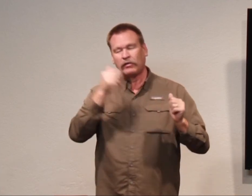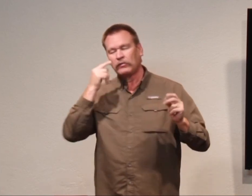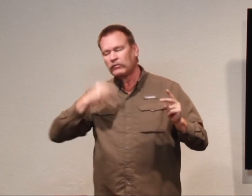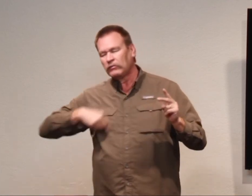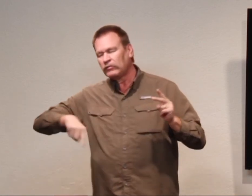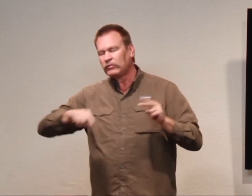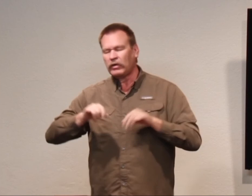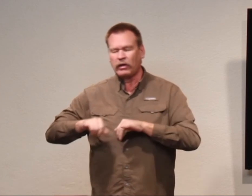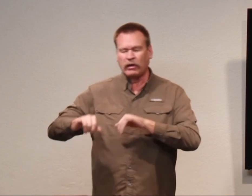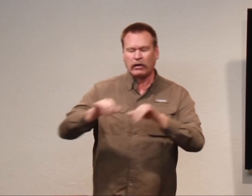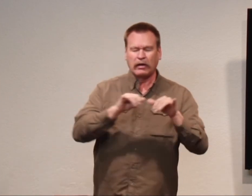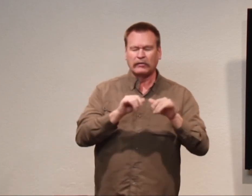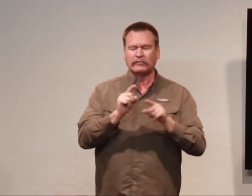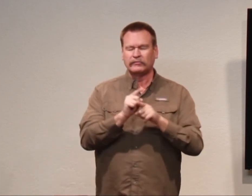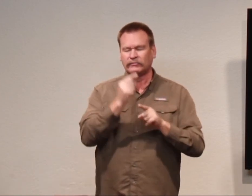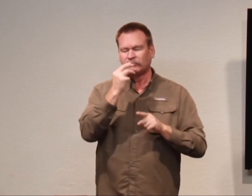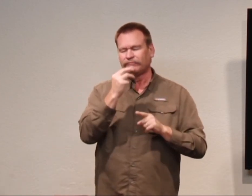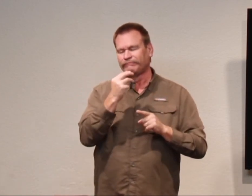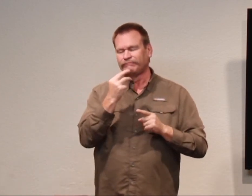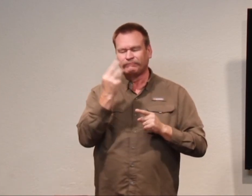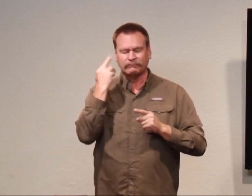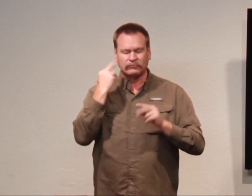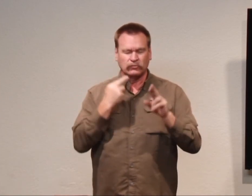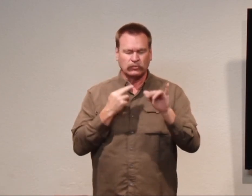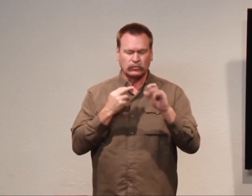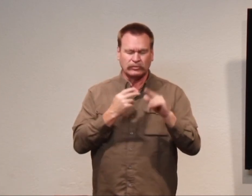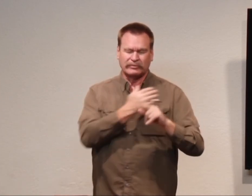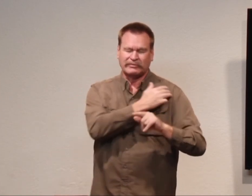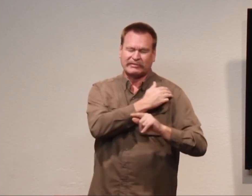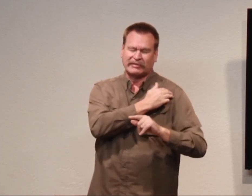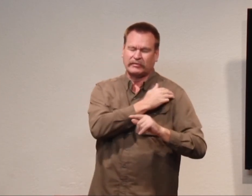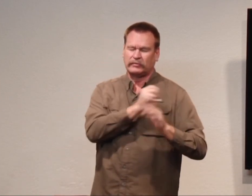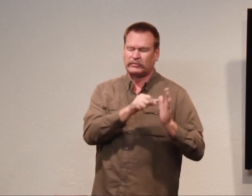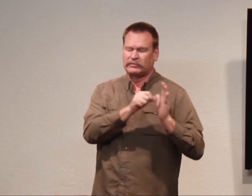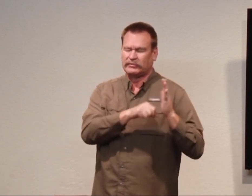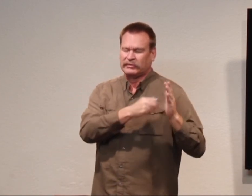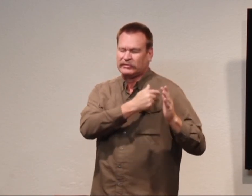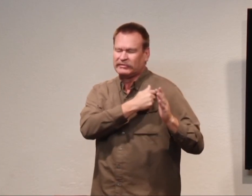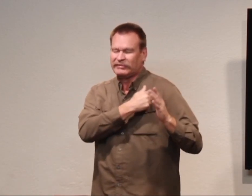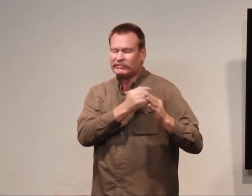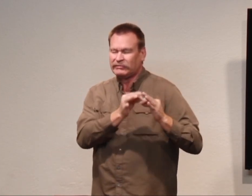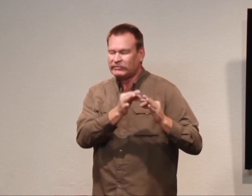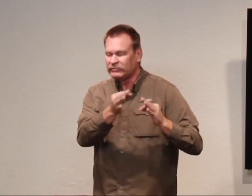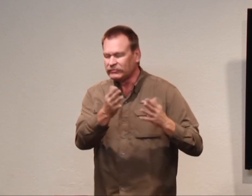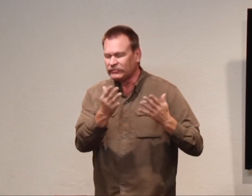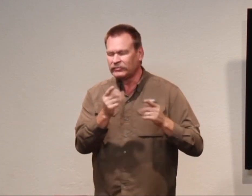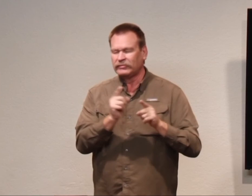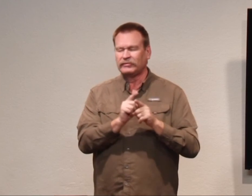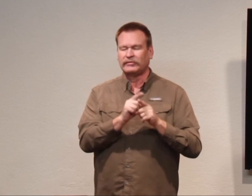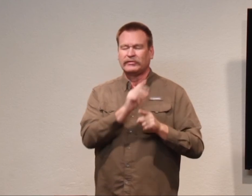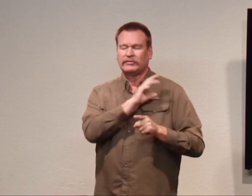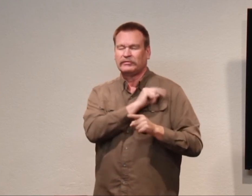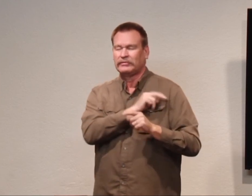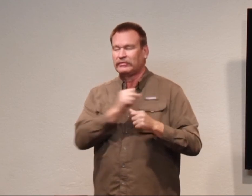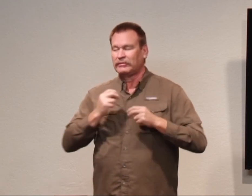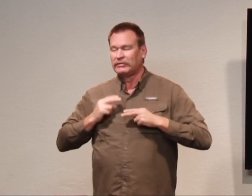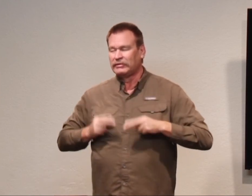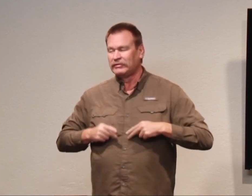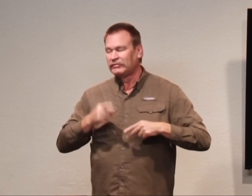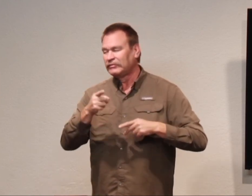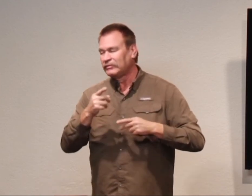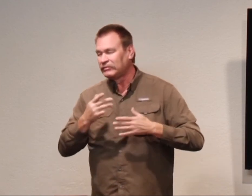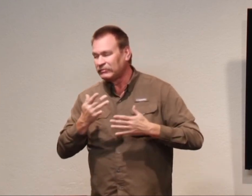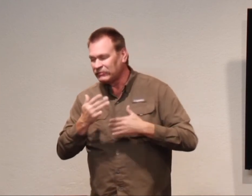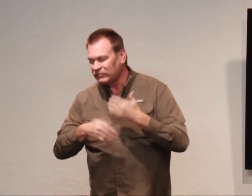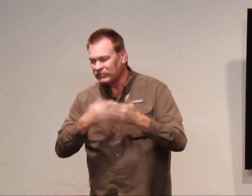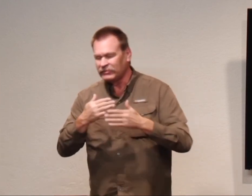church are facing very serious health issues, and we know that many other people, like Ricky, he might get a shoulder surgery, but it's been postponed,